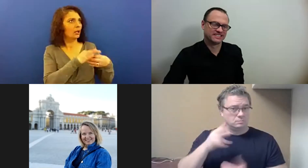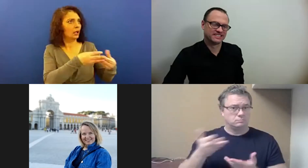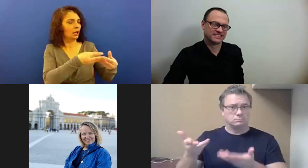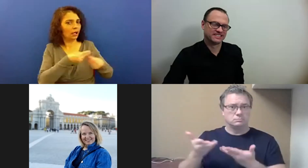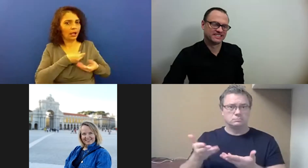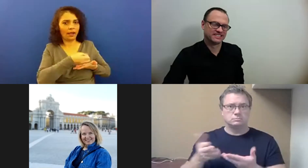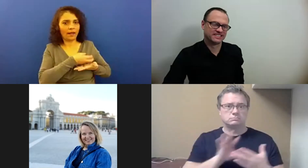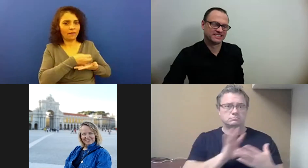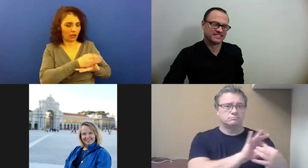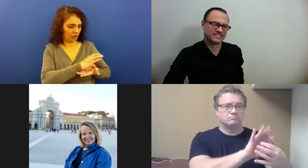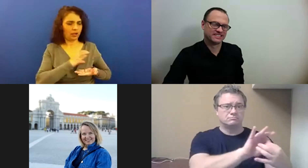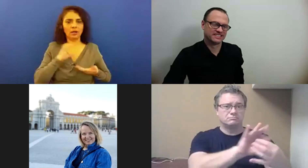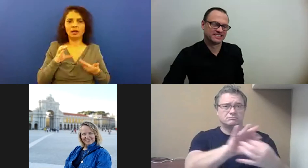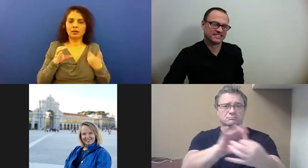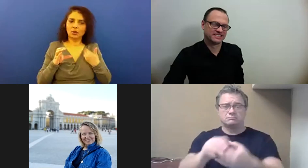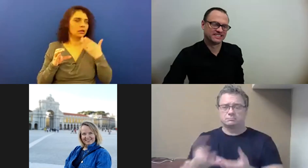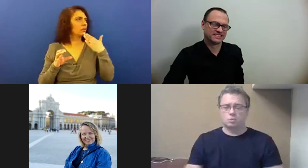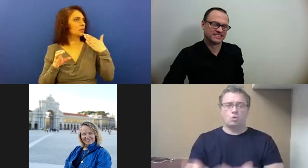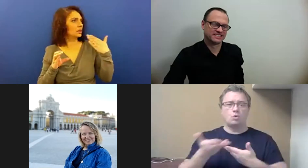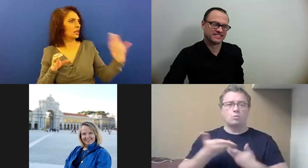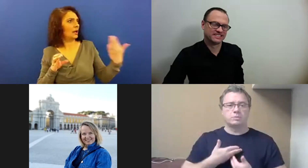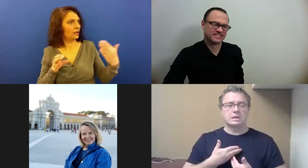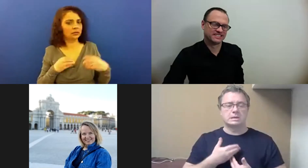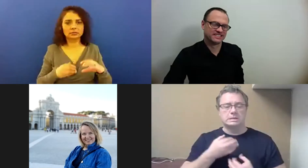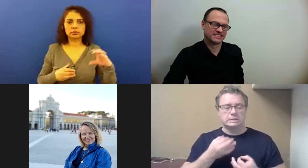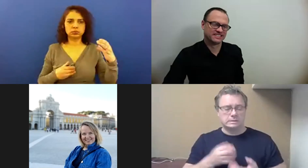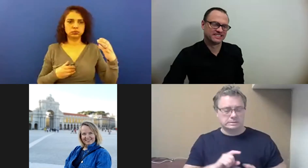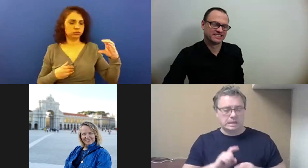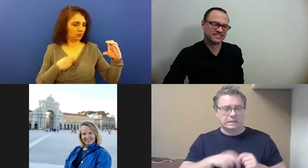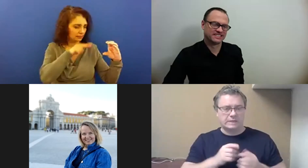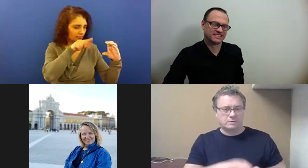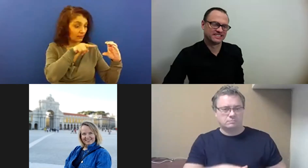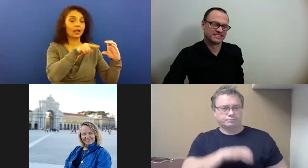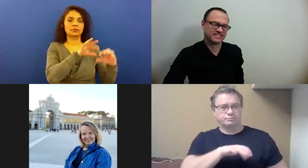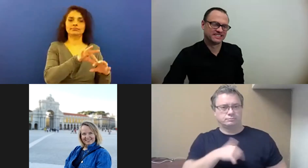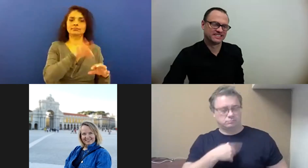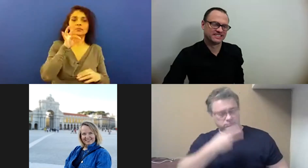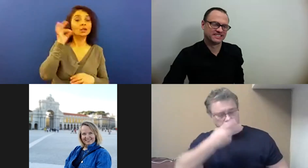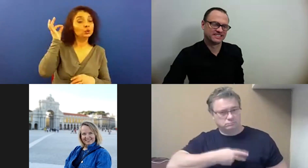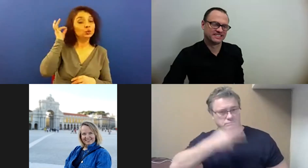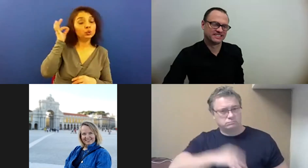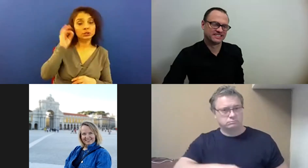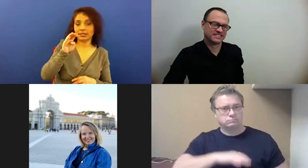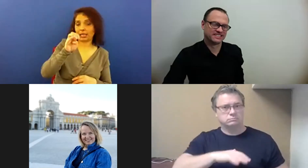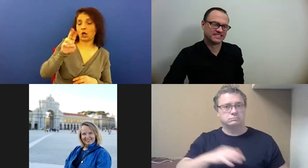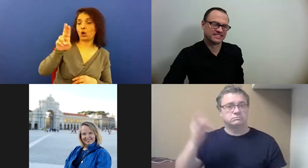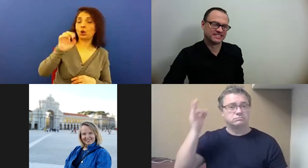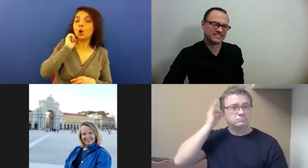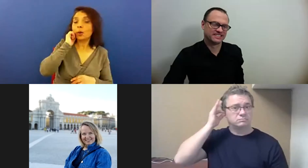who also gave me information about Roma organizations. So I'm very grateful to both Mark and Helga,